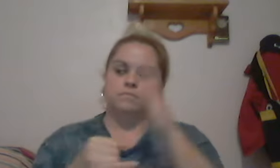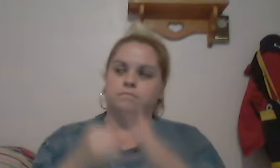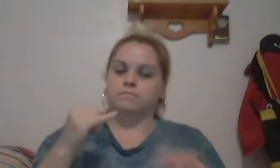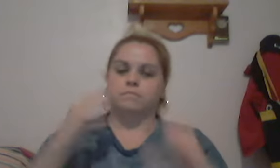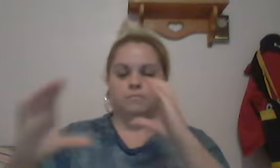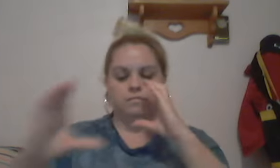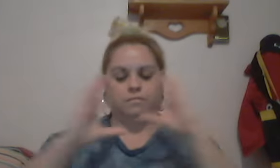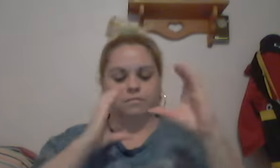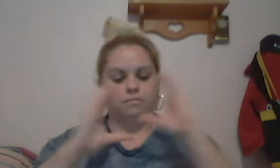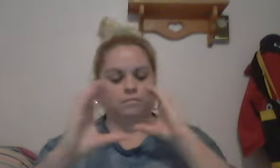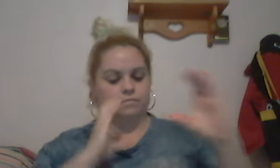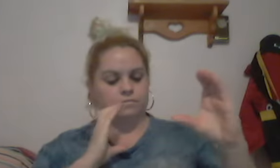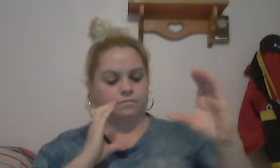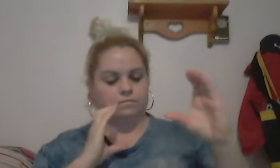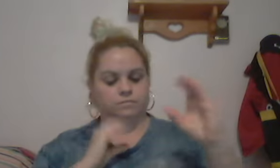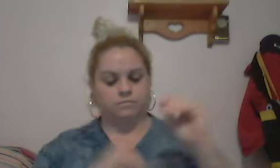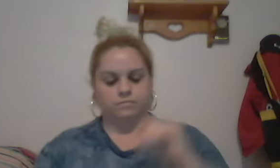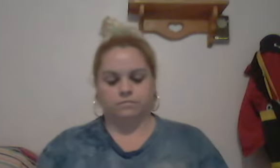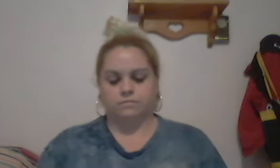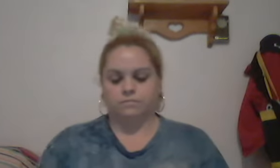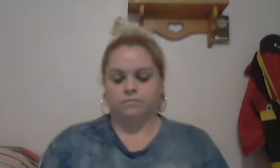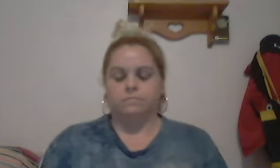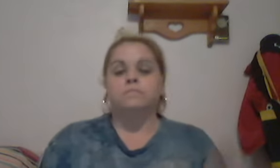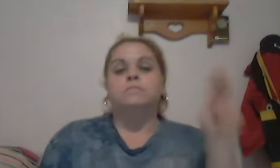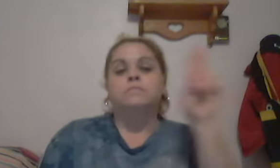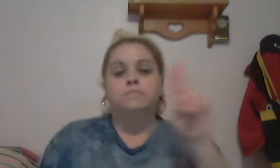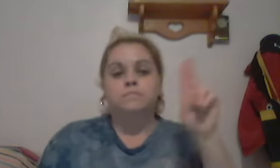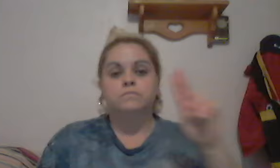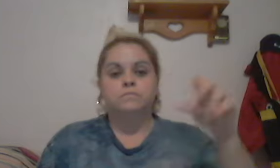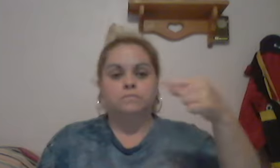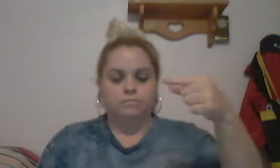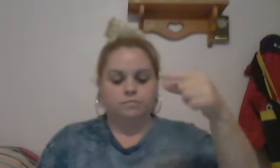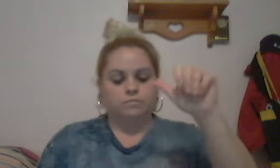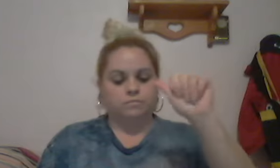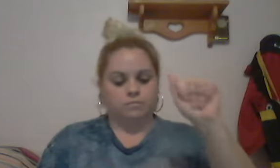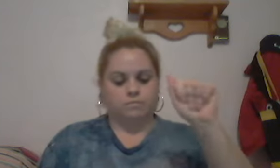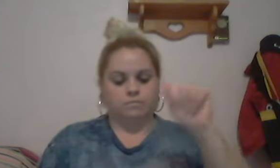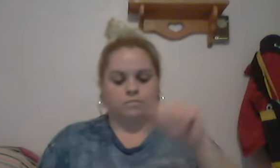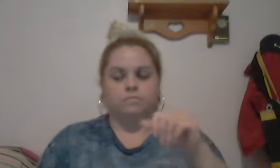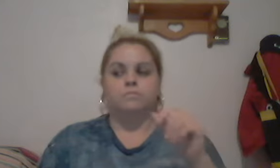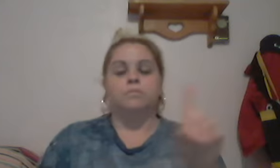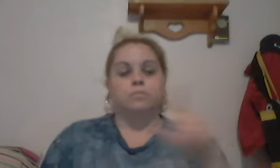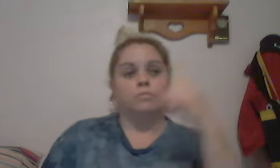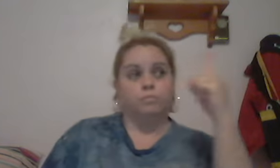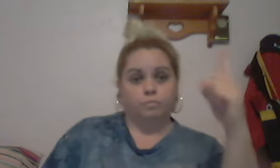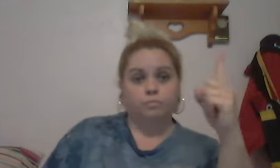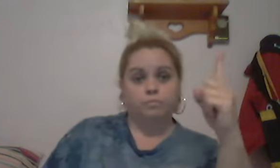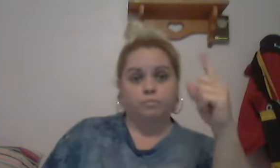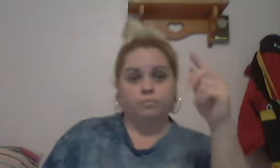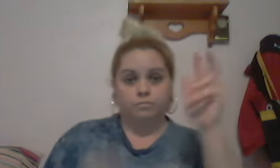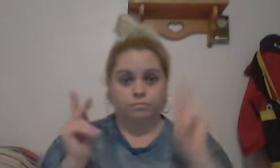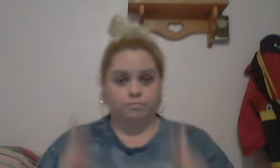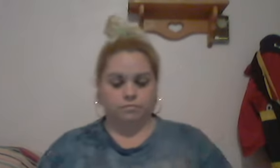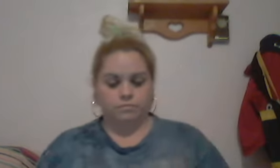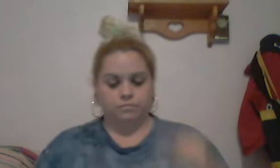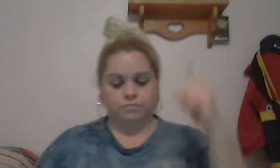SK was also used to signal the end of the conversation. After both parties were done talking, someone would say something